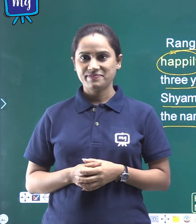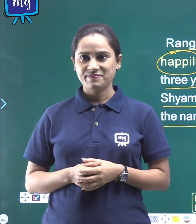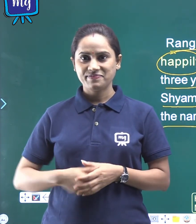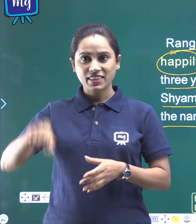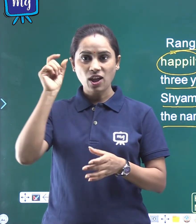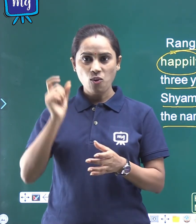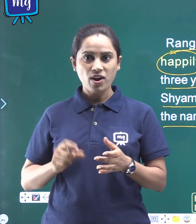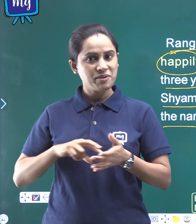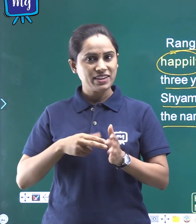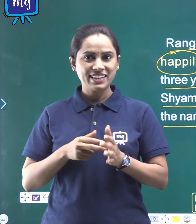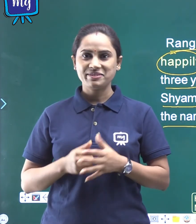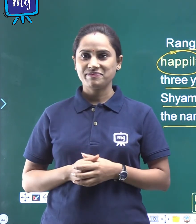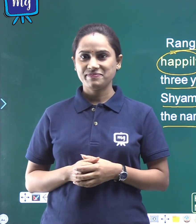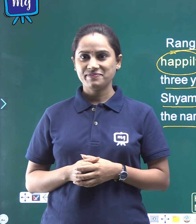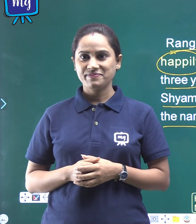Word meaning